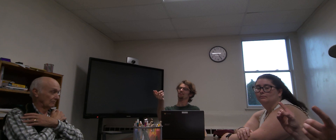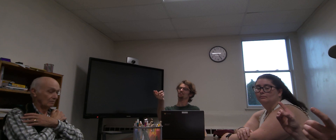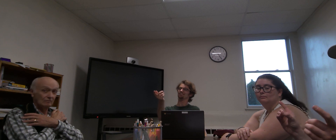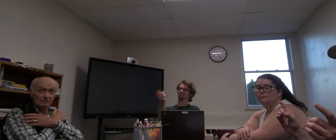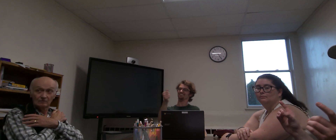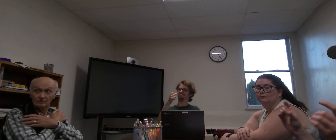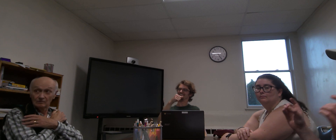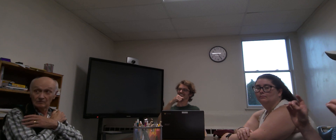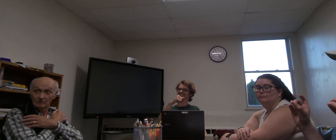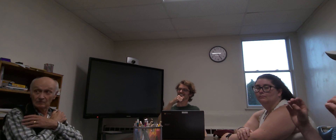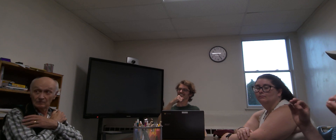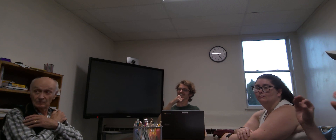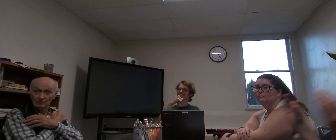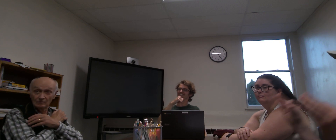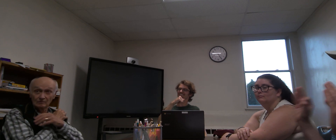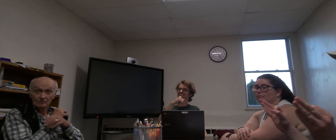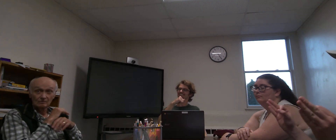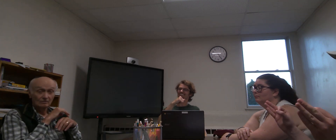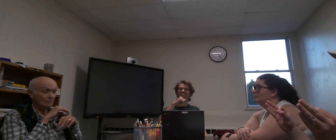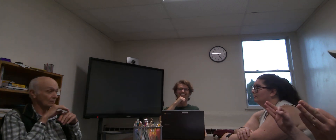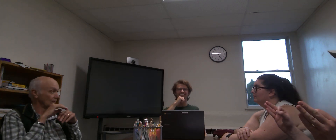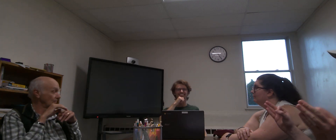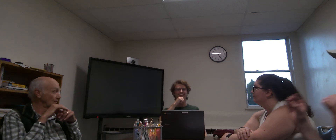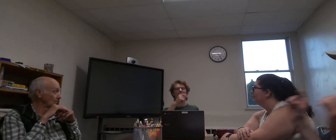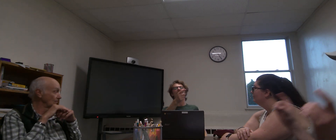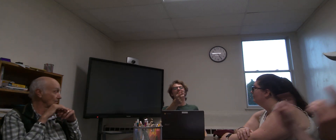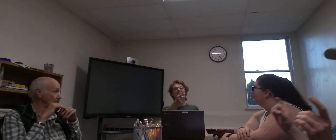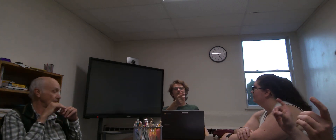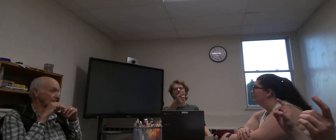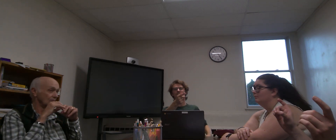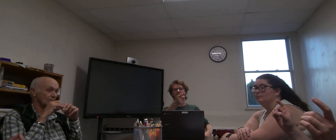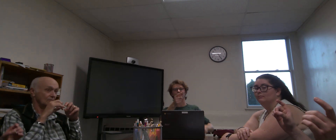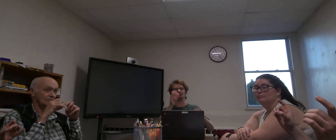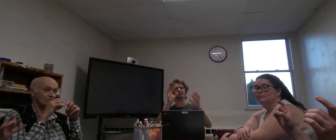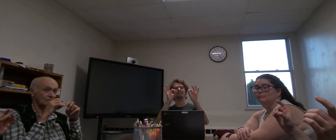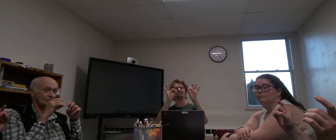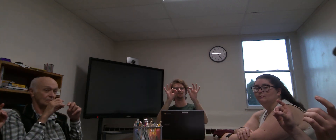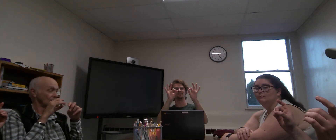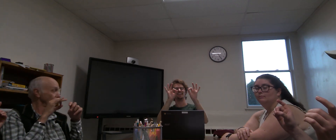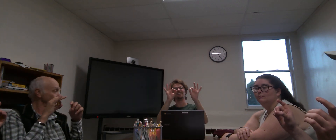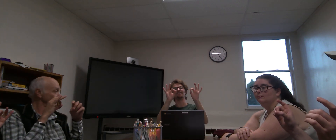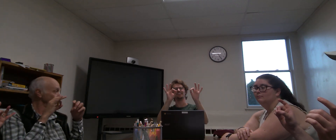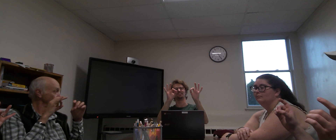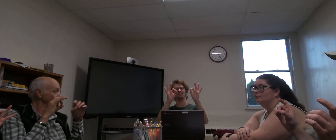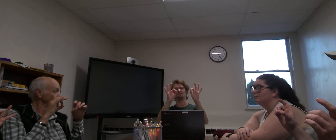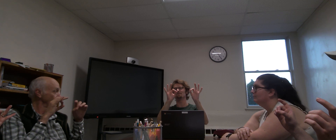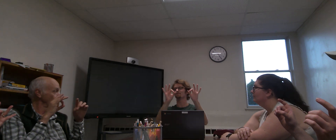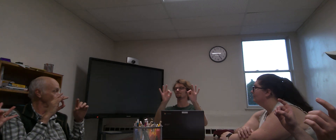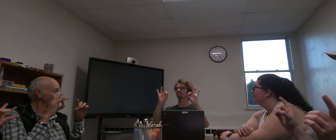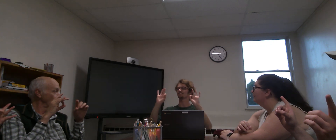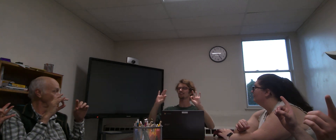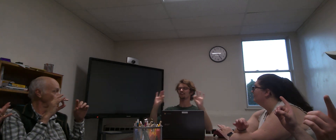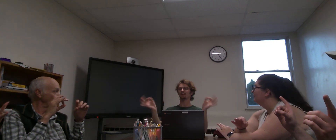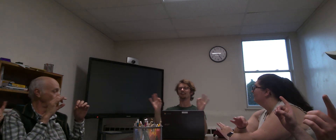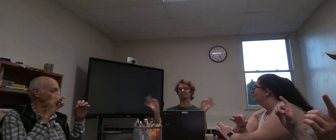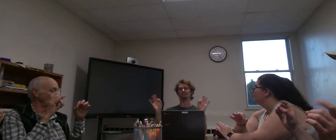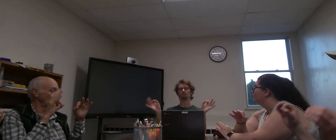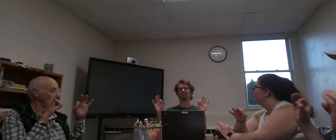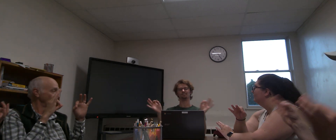Jeff was getting close. What was it? Something like that. It was the middle finger. That's pretty close too. We're gonna do the F hand shape and kind of waver that